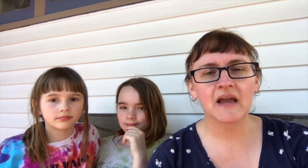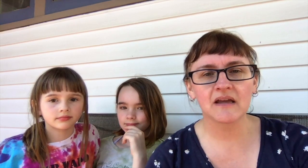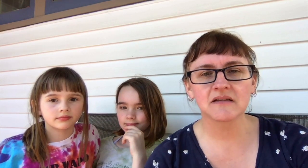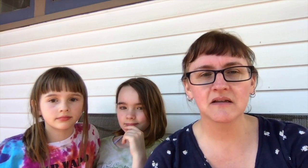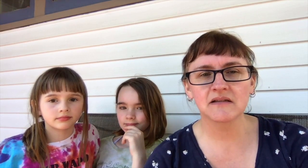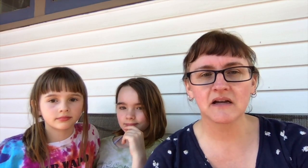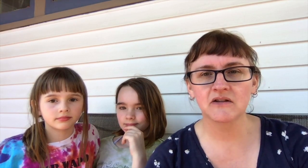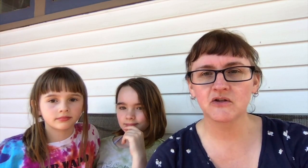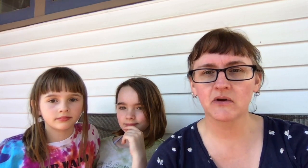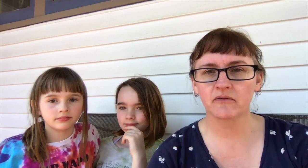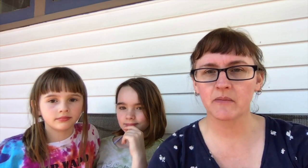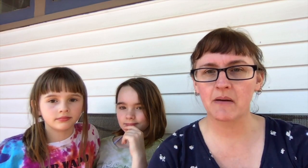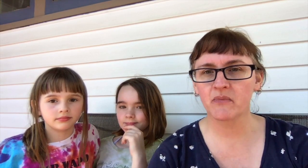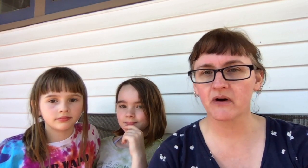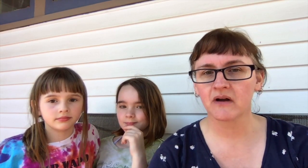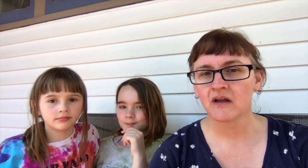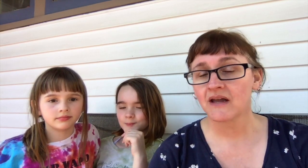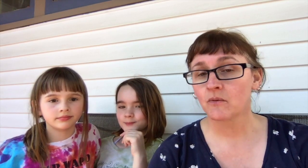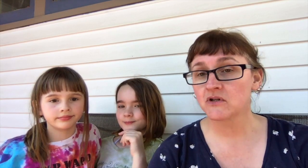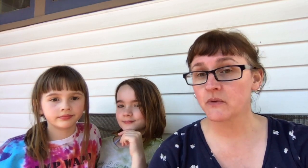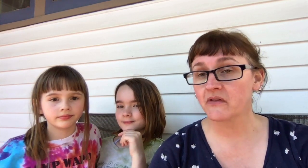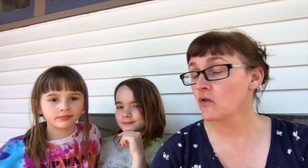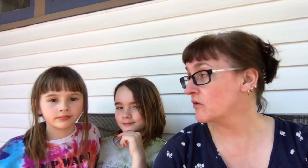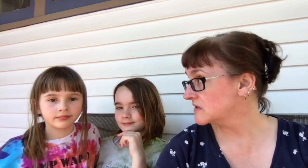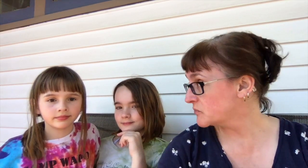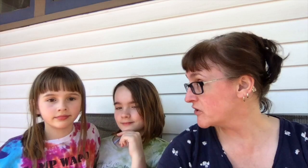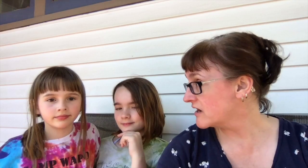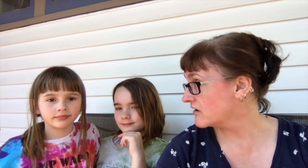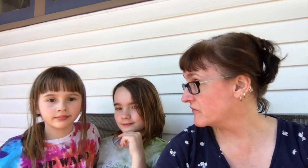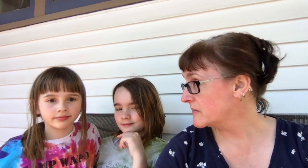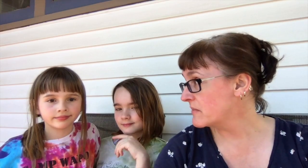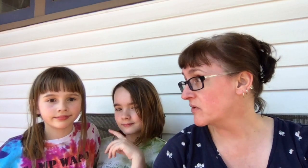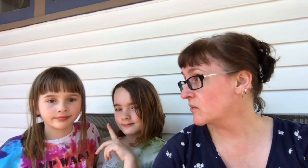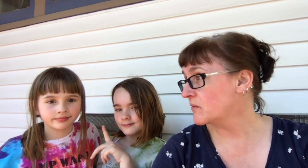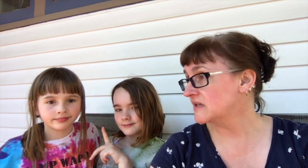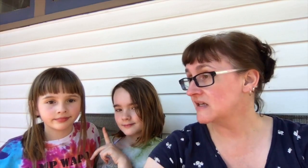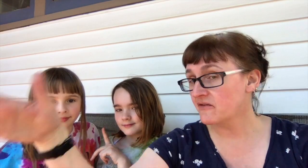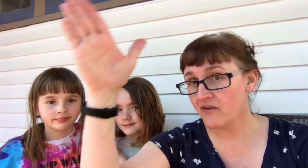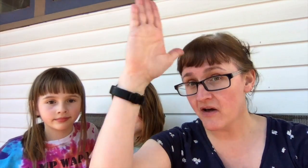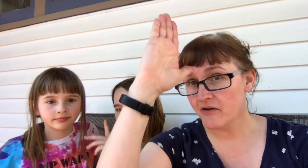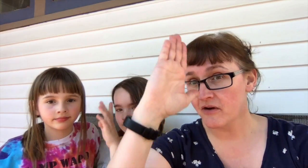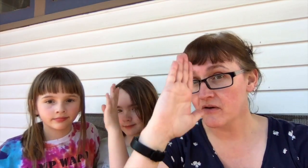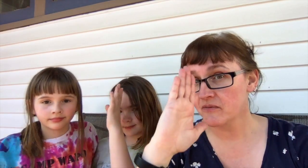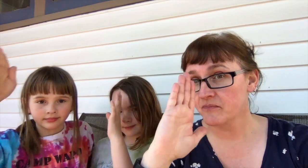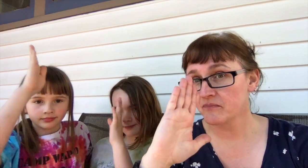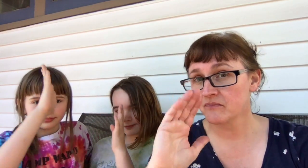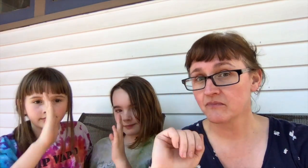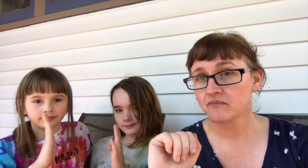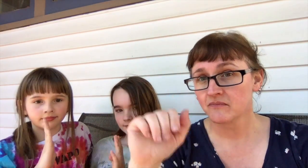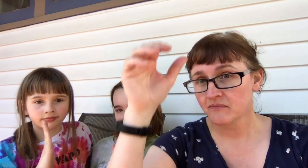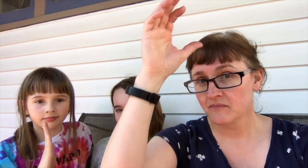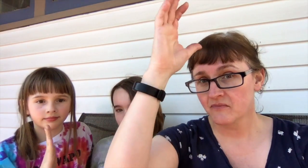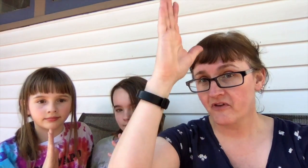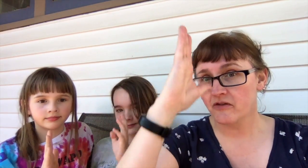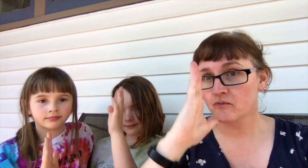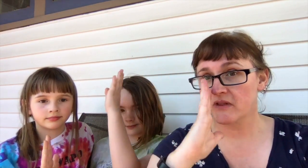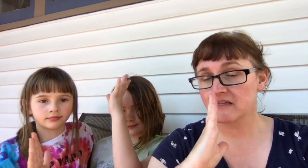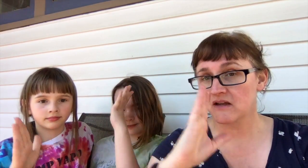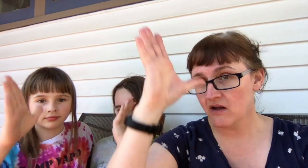ASL signs you can remember. We're doing the Lord's Prayer and remember when we say Father. Father, well, that's God